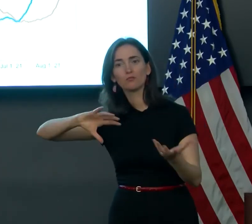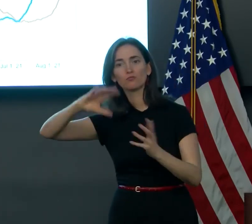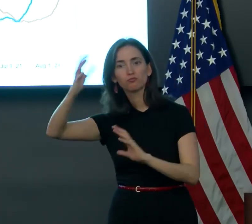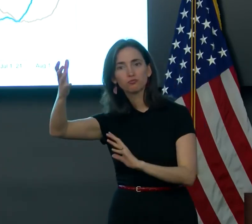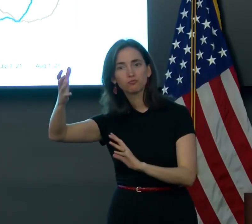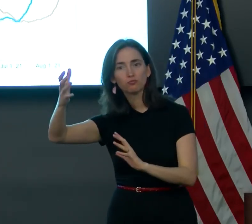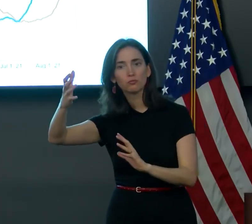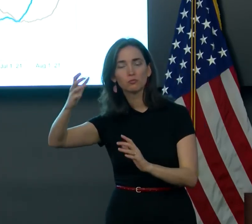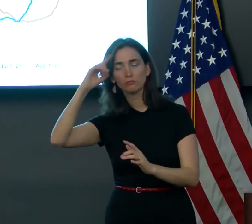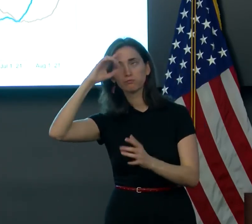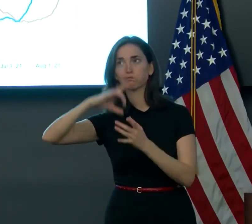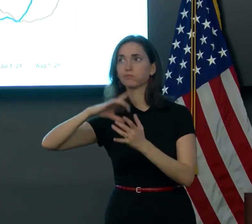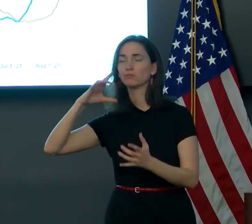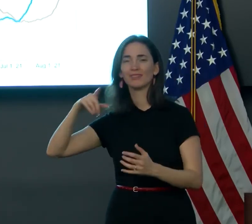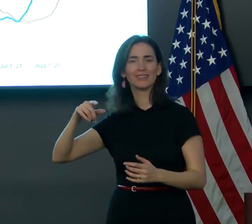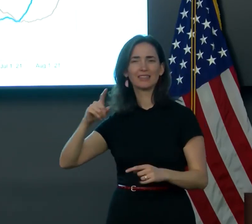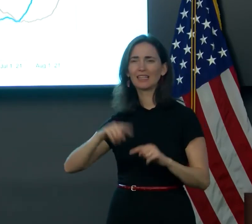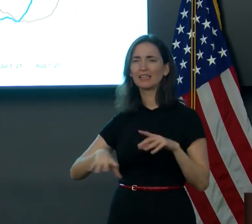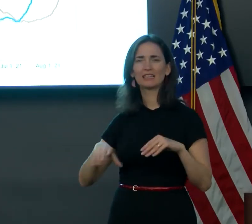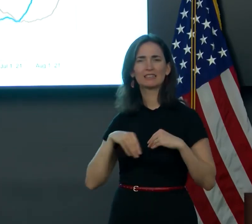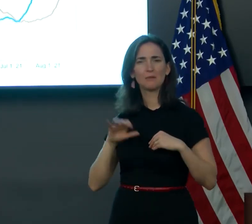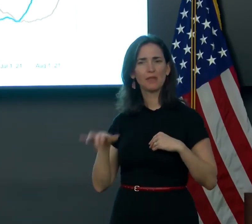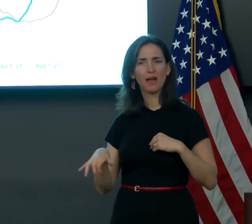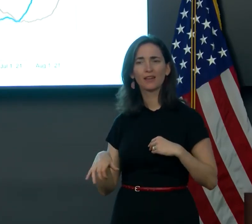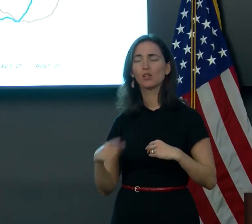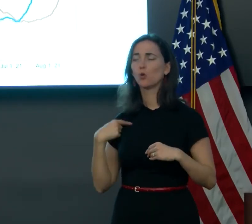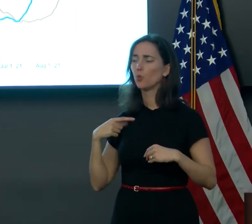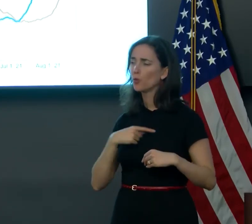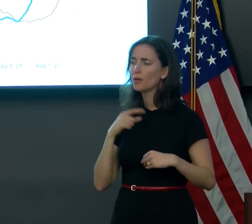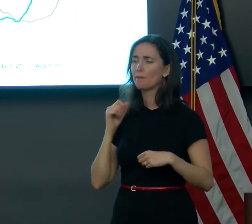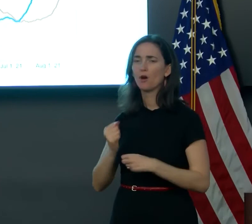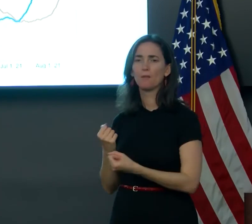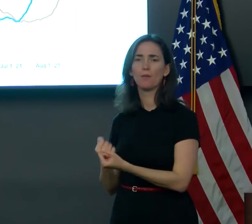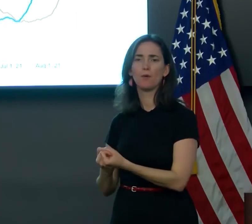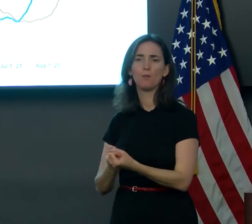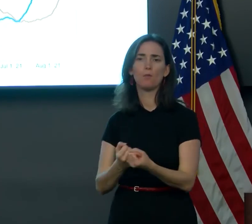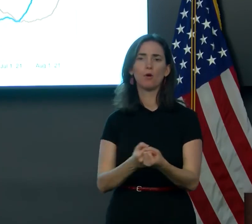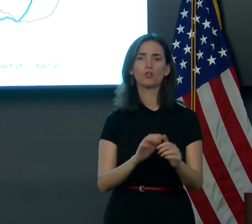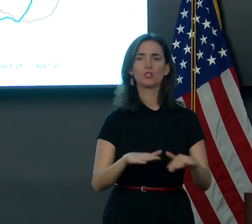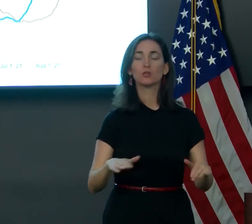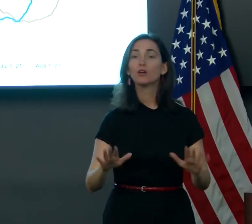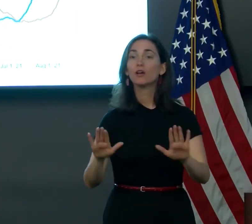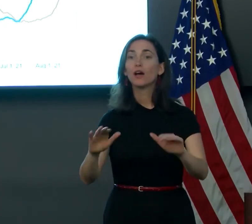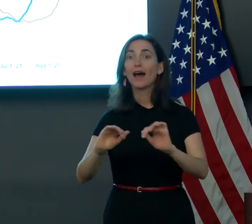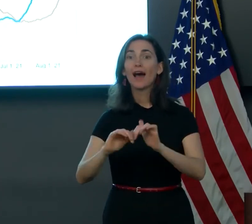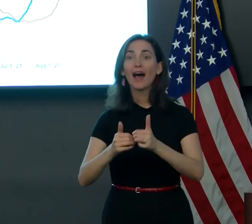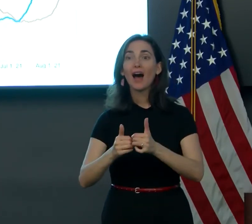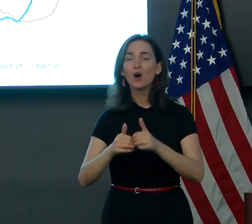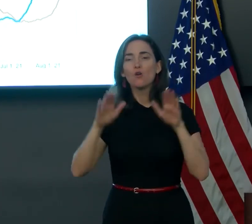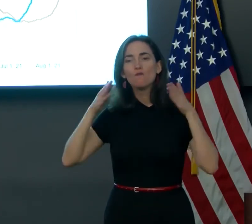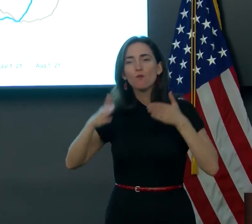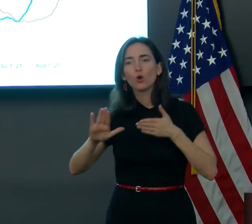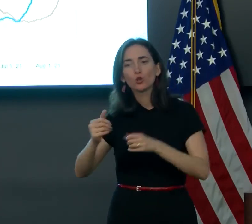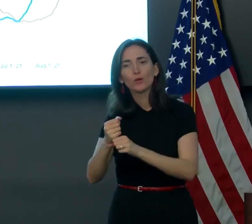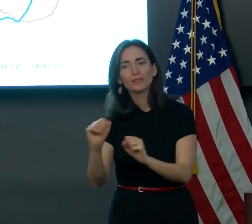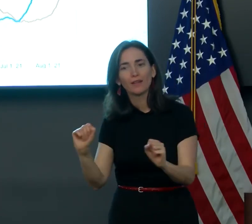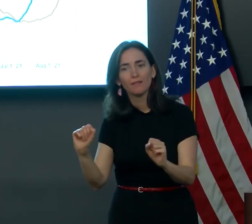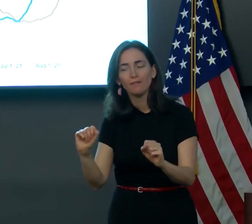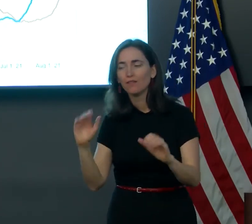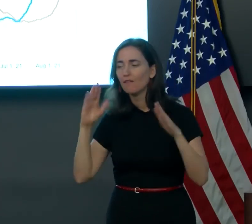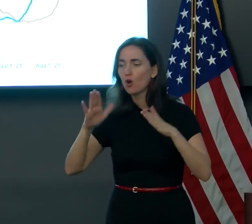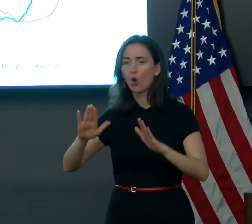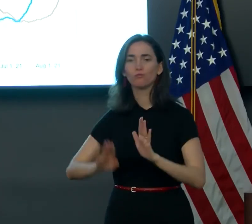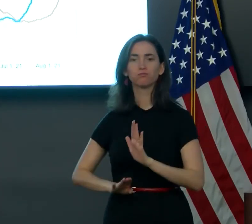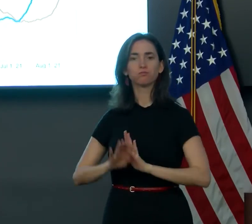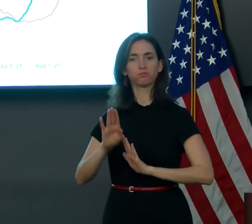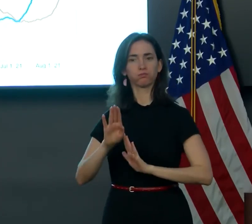is not acceptable. We have to do better by our children. And we do this by centering their safety and their well-being